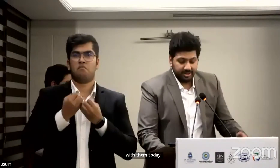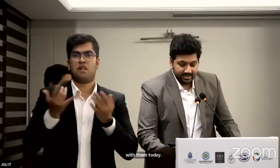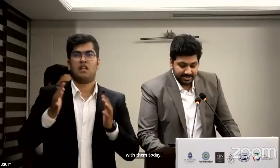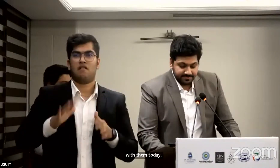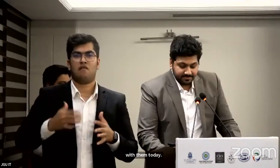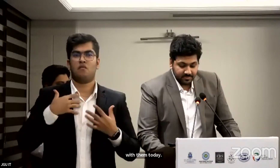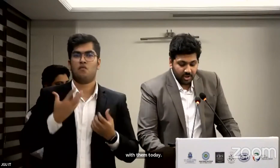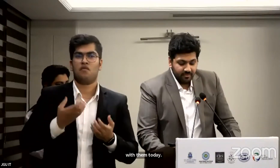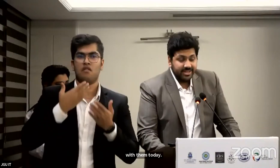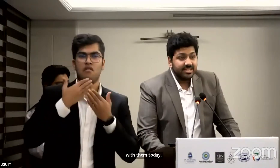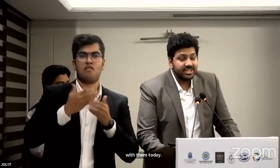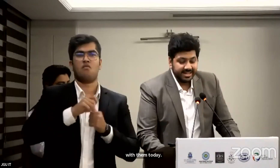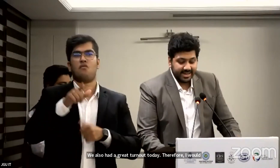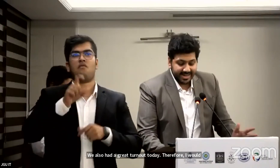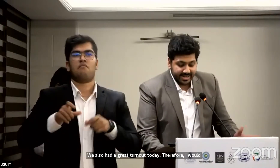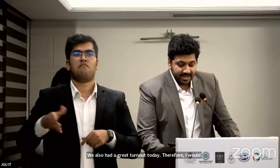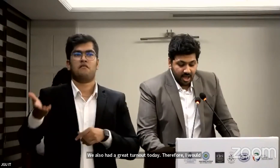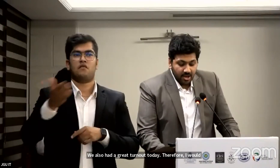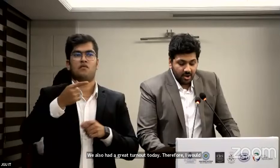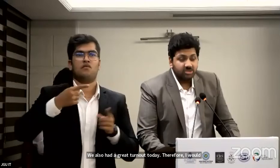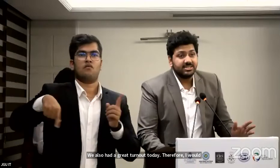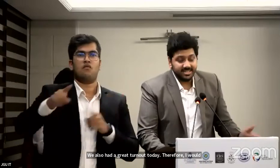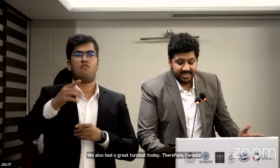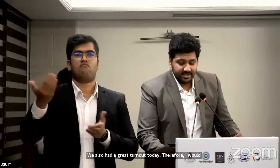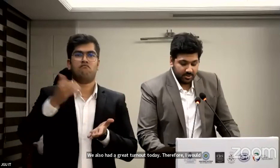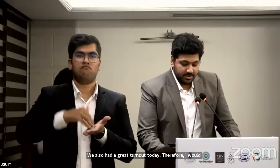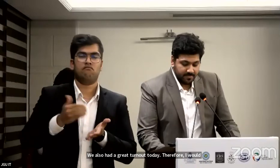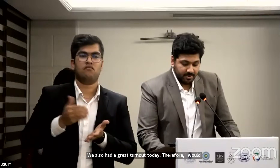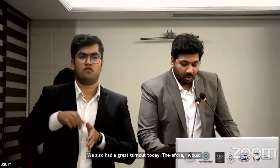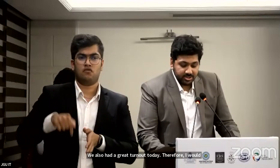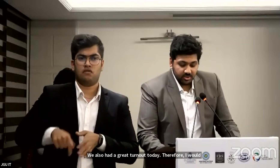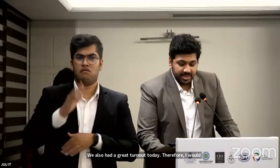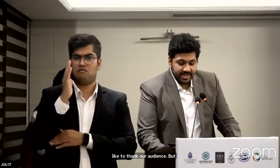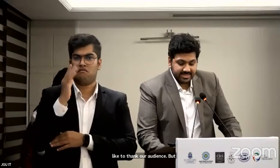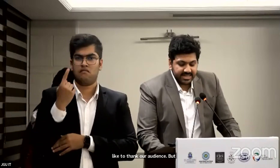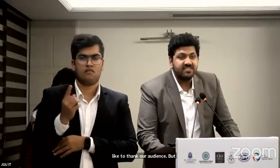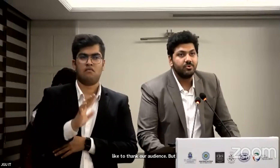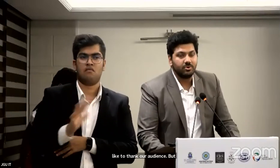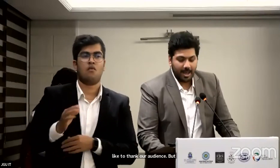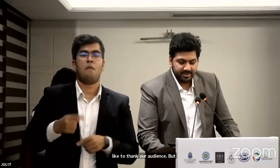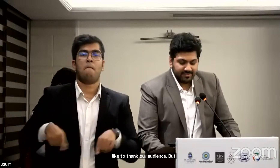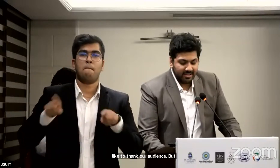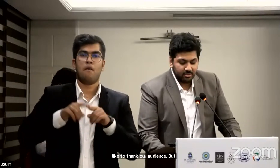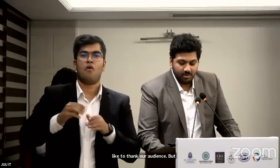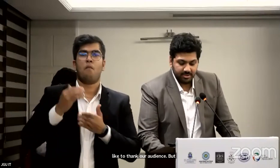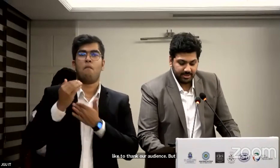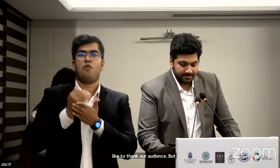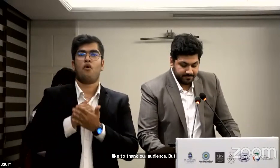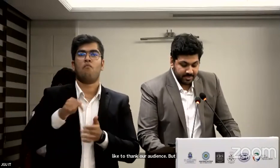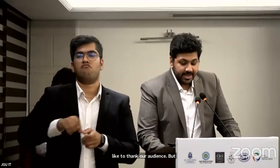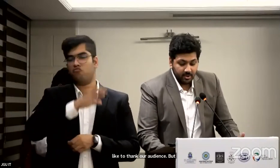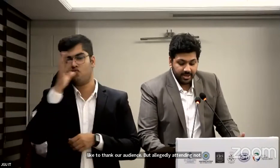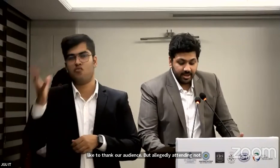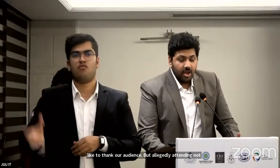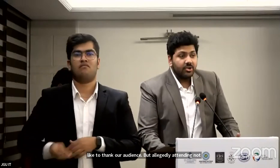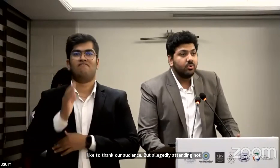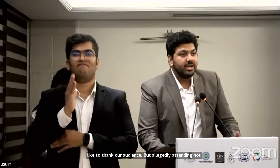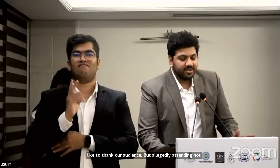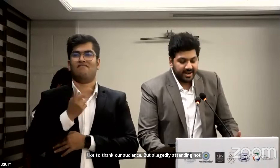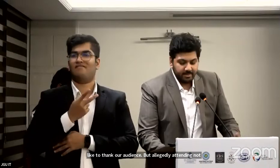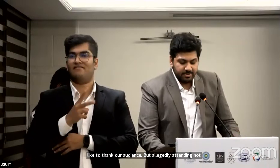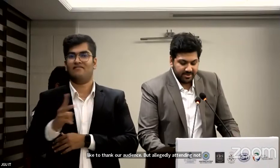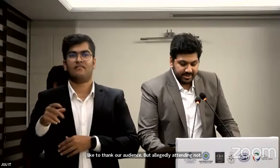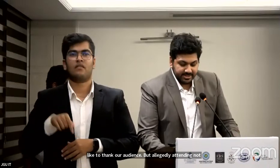thank our audience for diligently attending not just this keynote, but also the extensive program we have had throughout the day, including